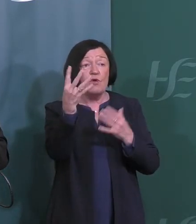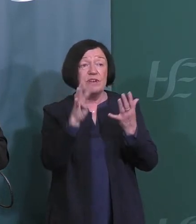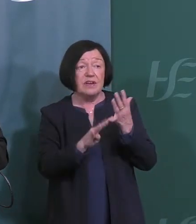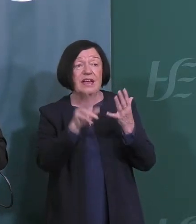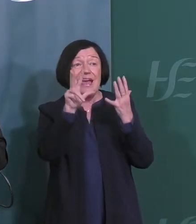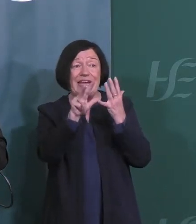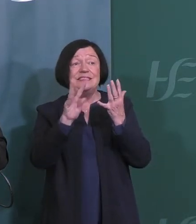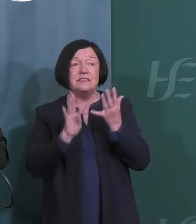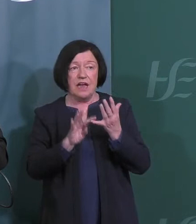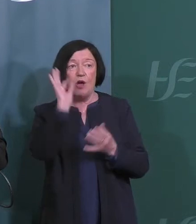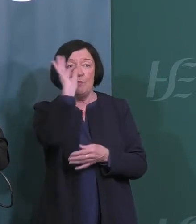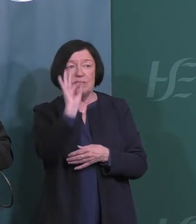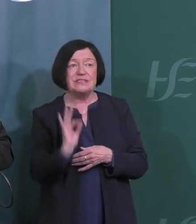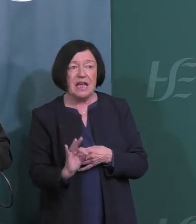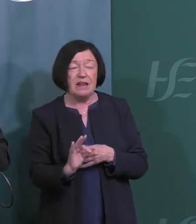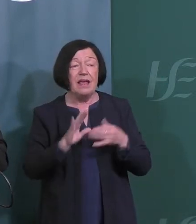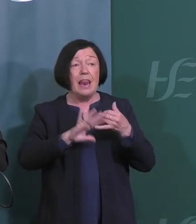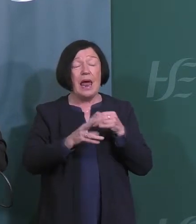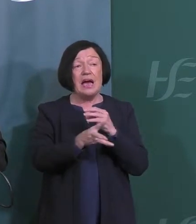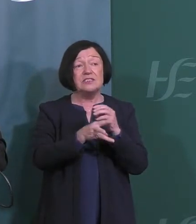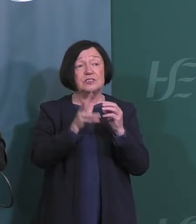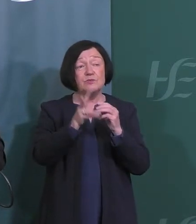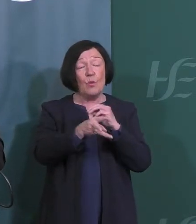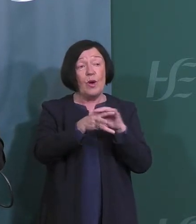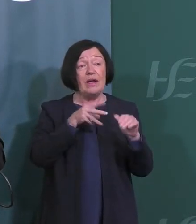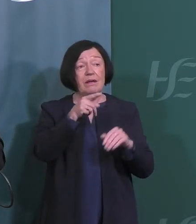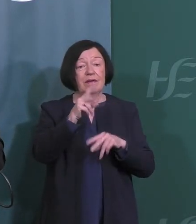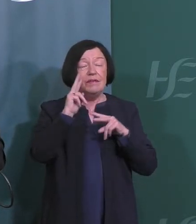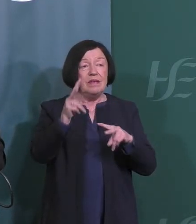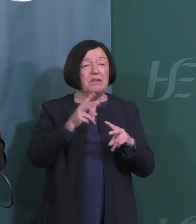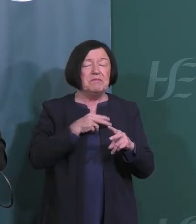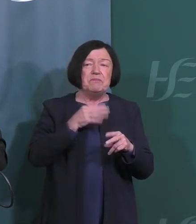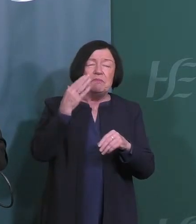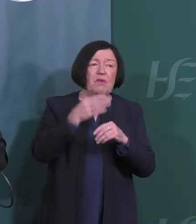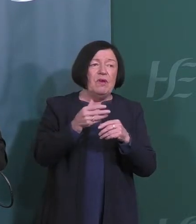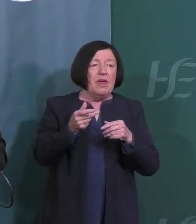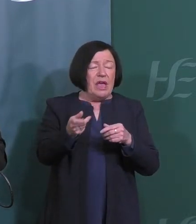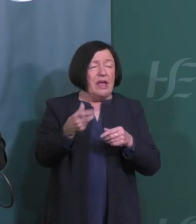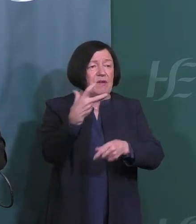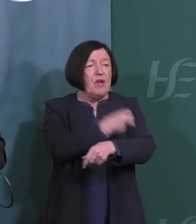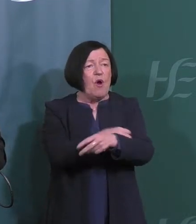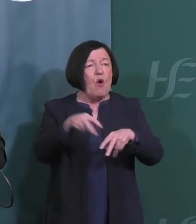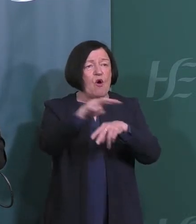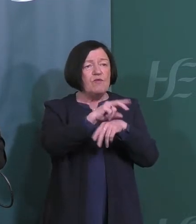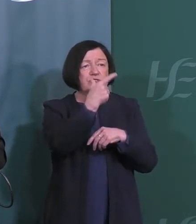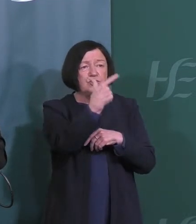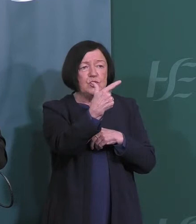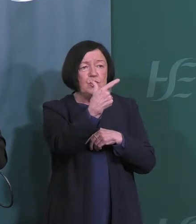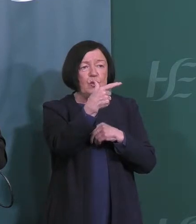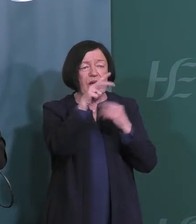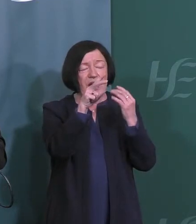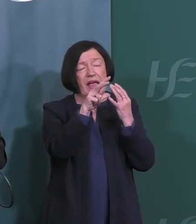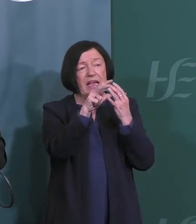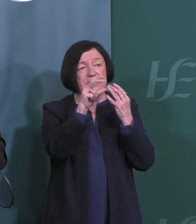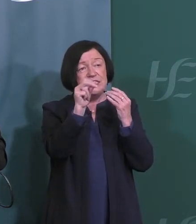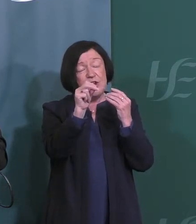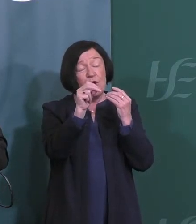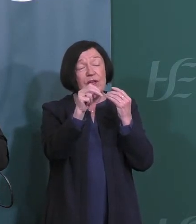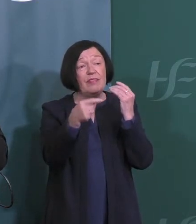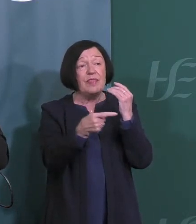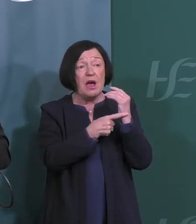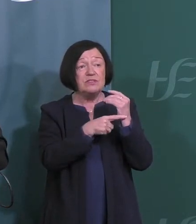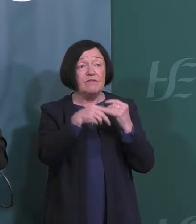is 89%. Last week, you'll have seen we administered over 284,000